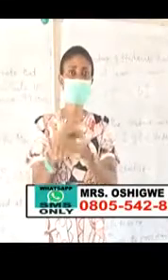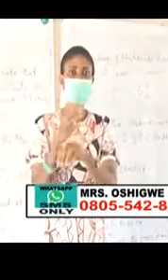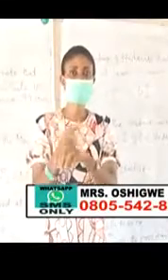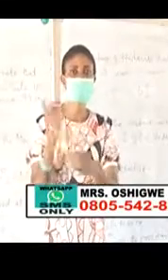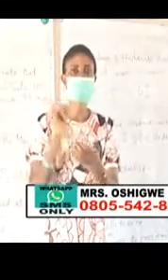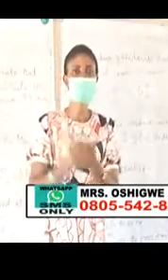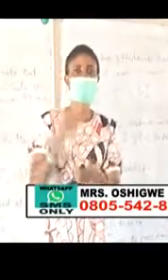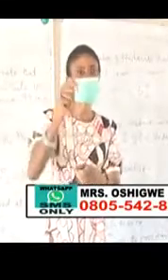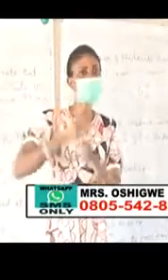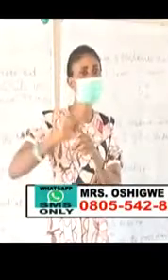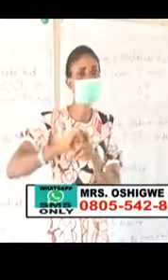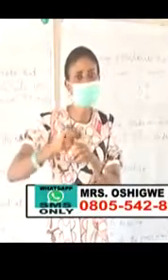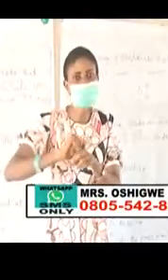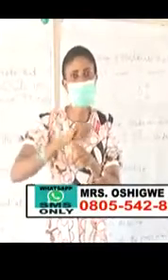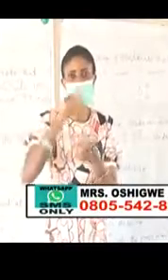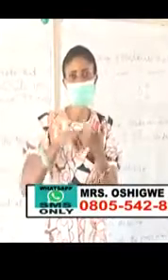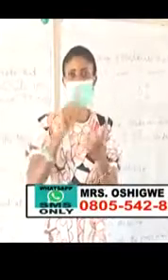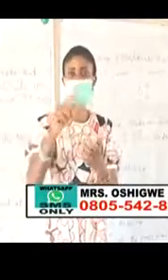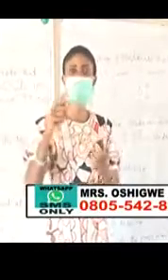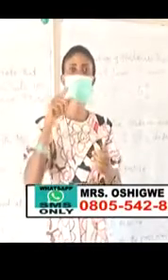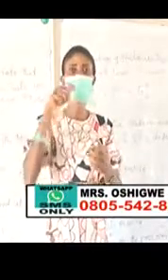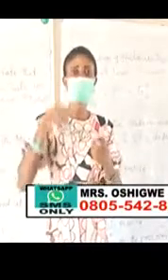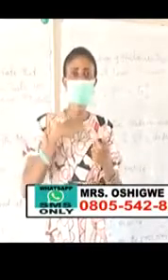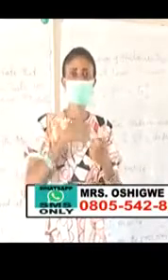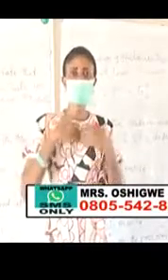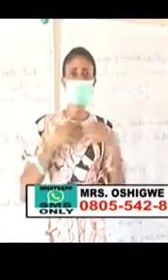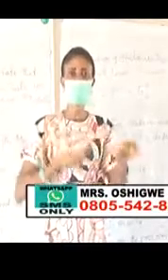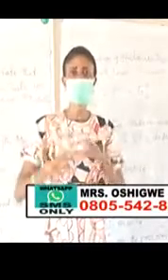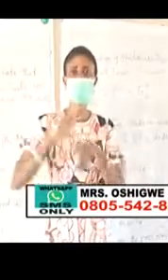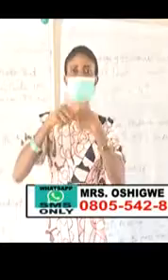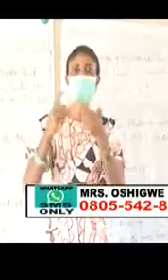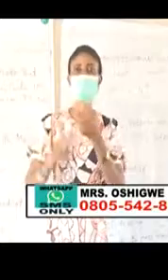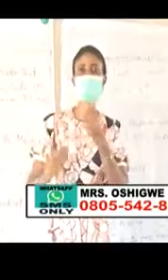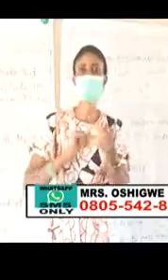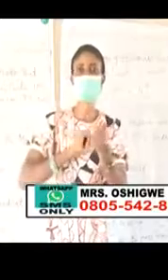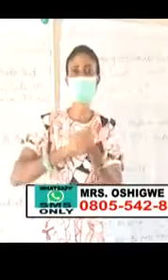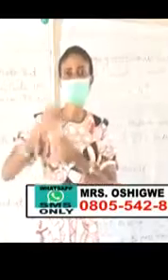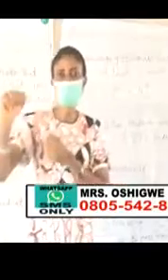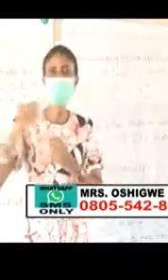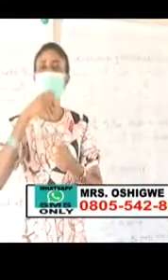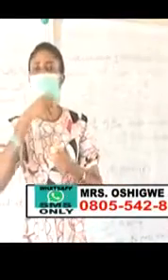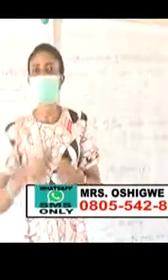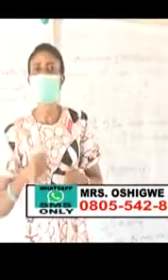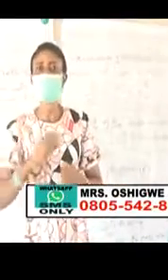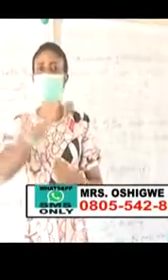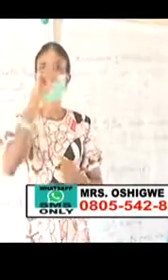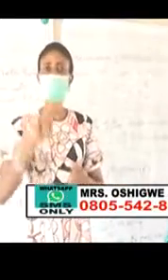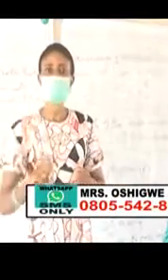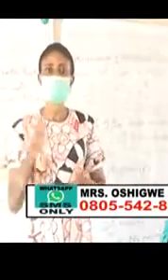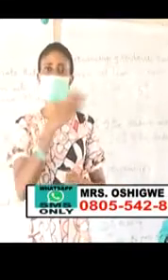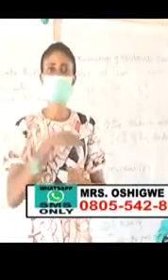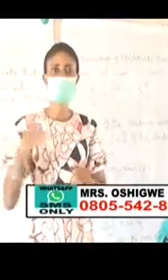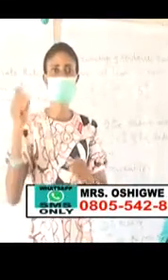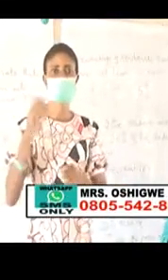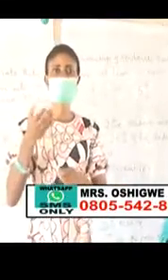you practice this one we have done. You go to your past question, look for a similar questions, and